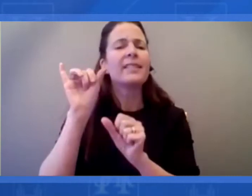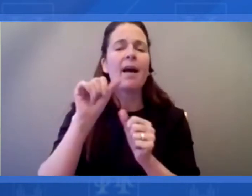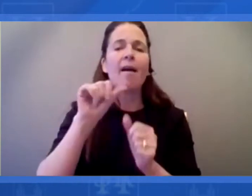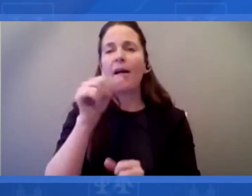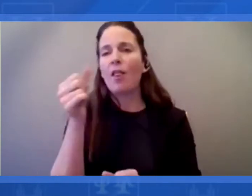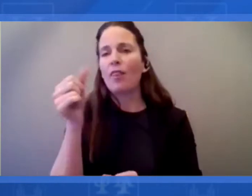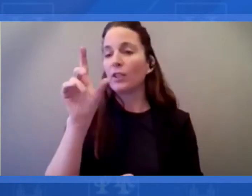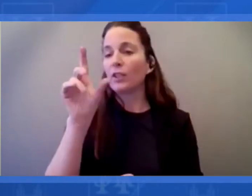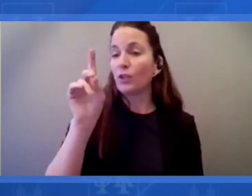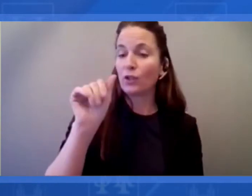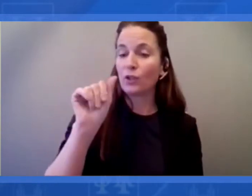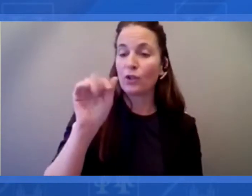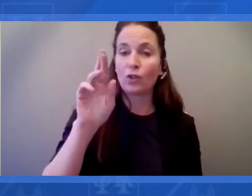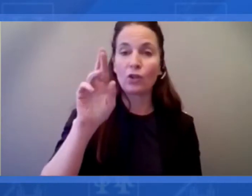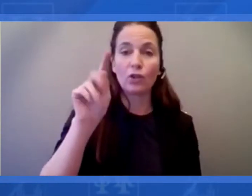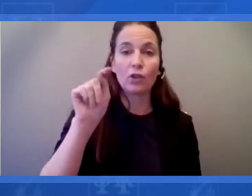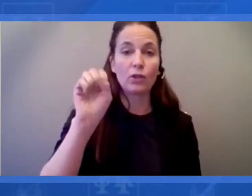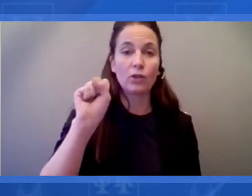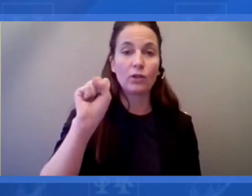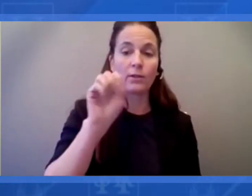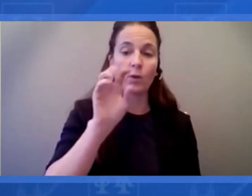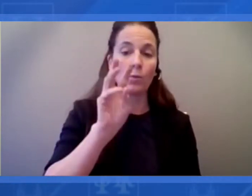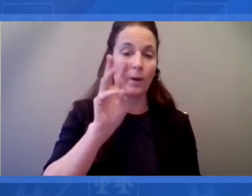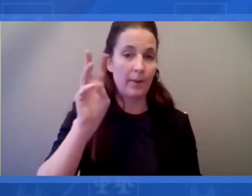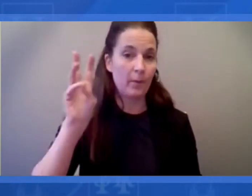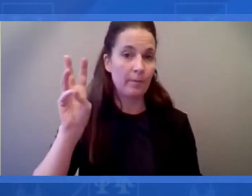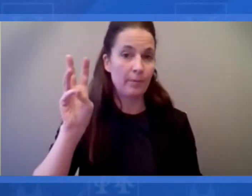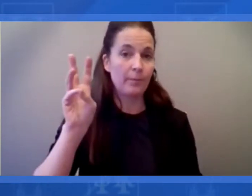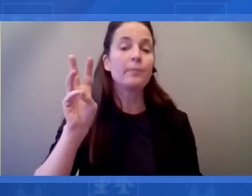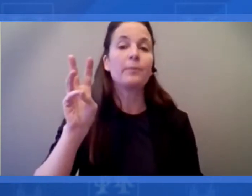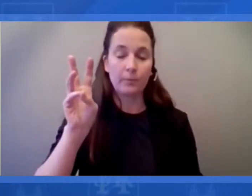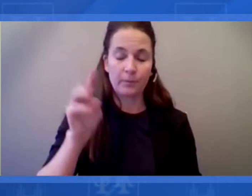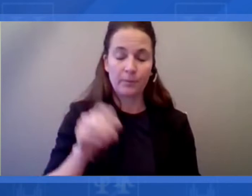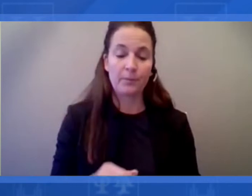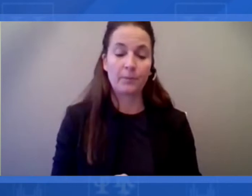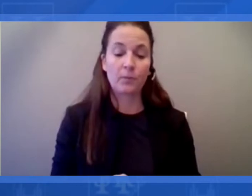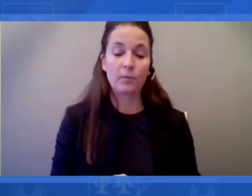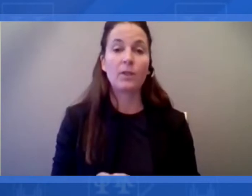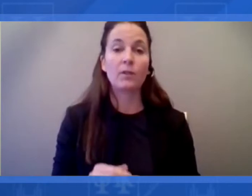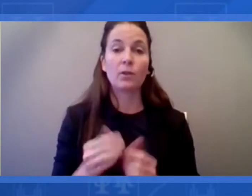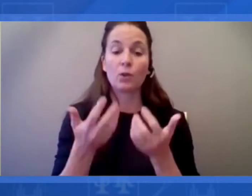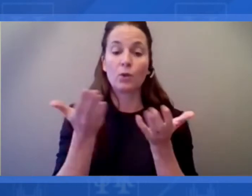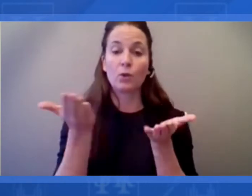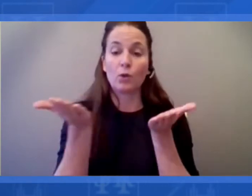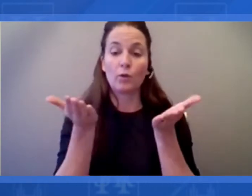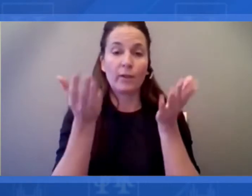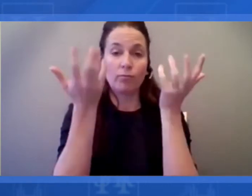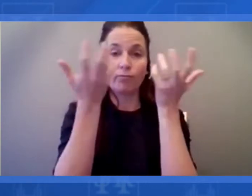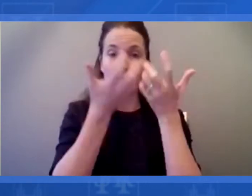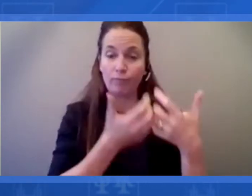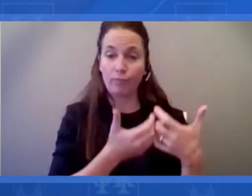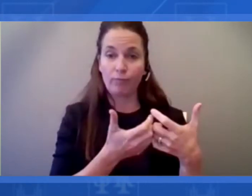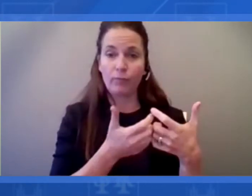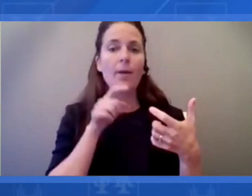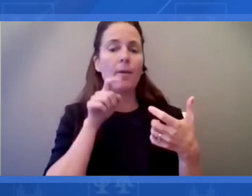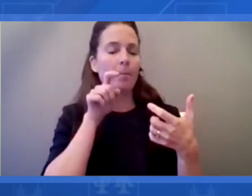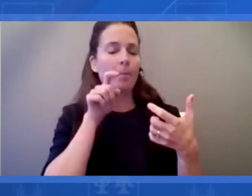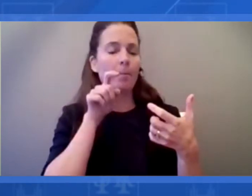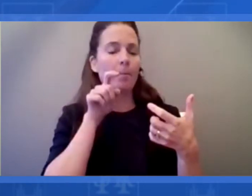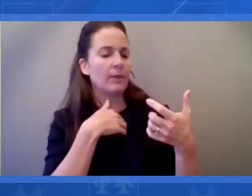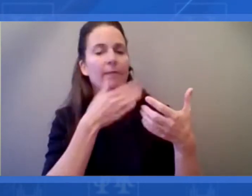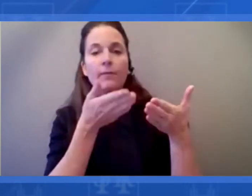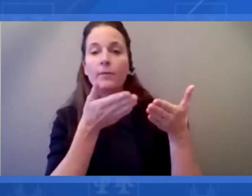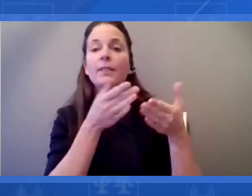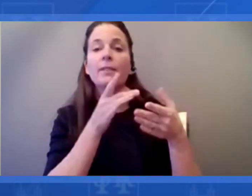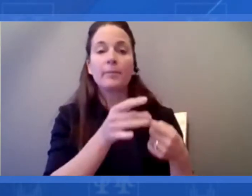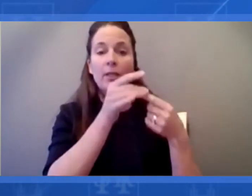which ensures this. Coordinated service. Connections are required with specialized transportation services